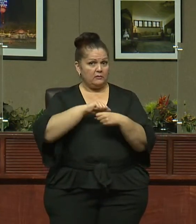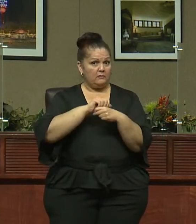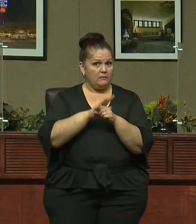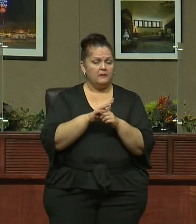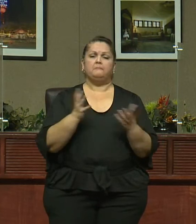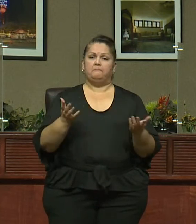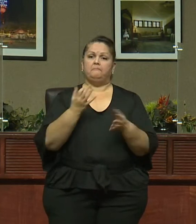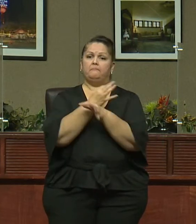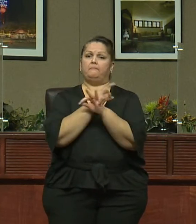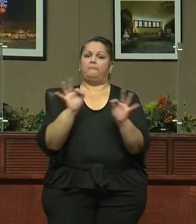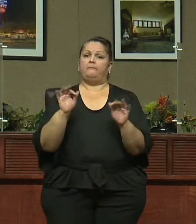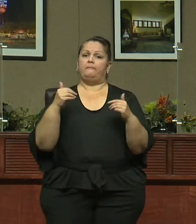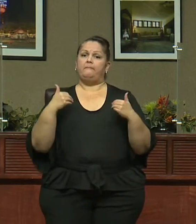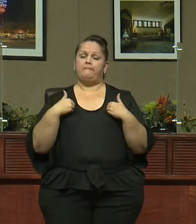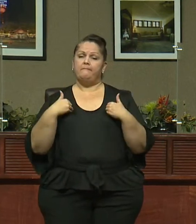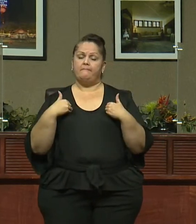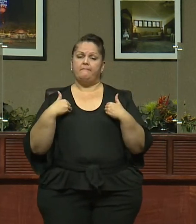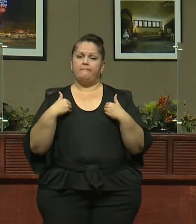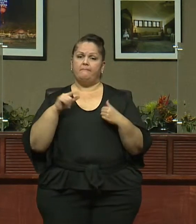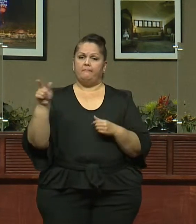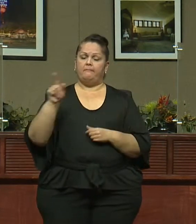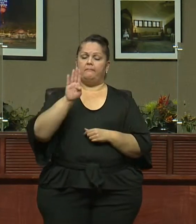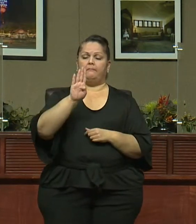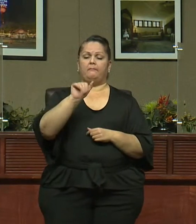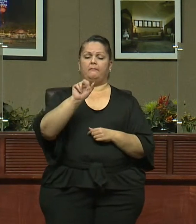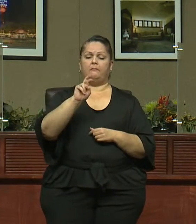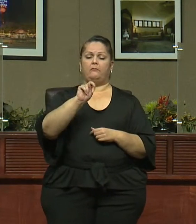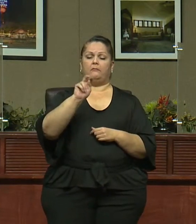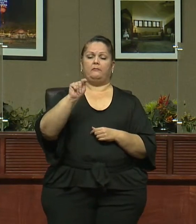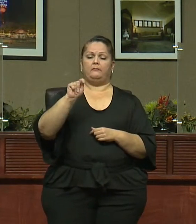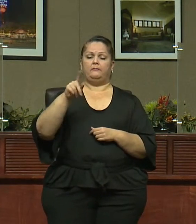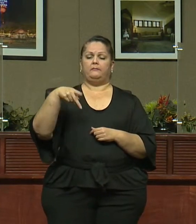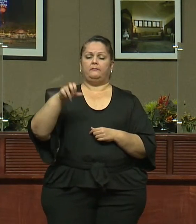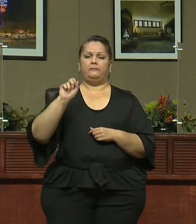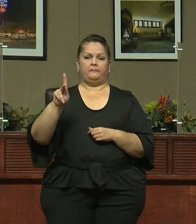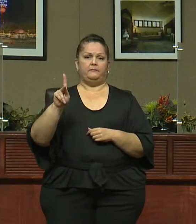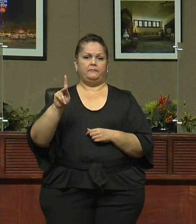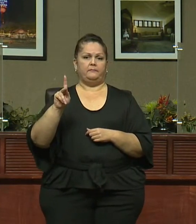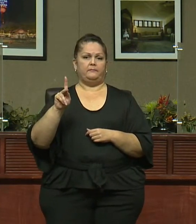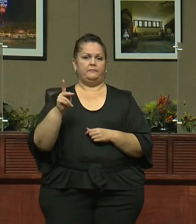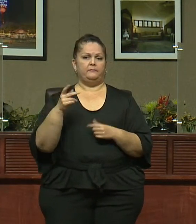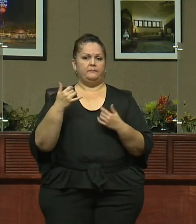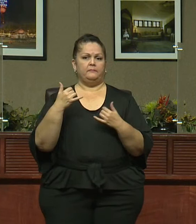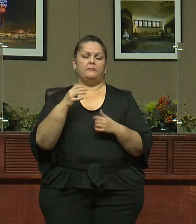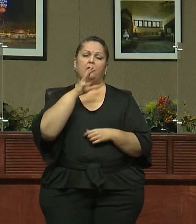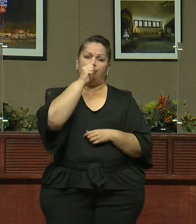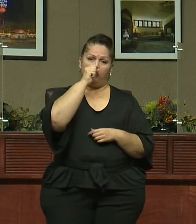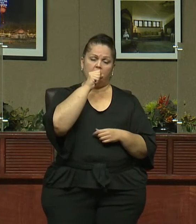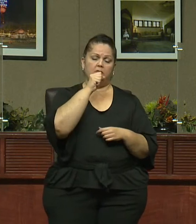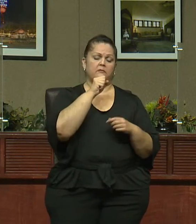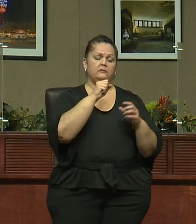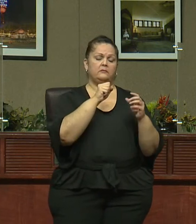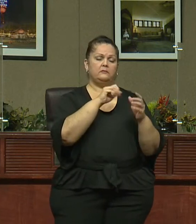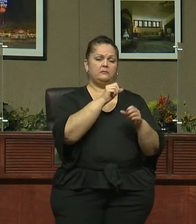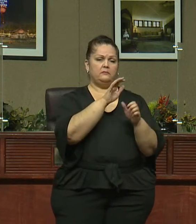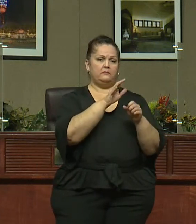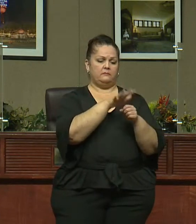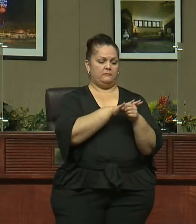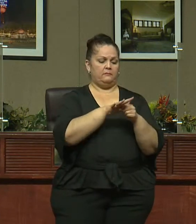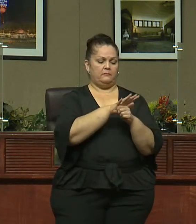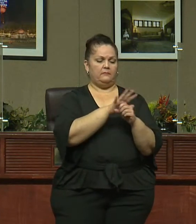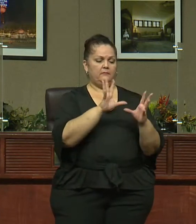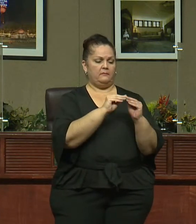can certainly go to Barnett Park, and you can still go to the Orange County Convention Center, to the